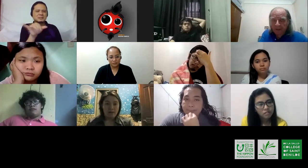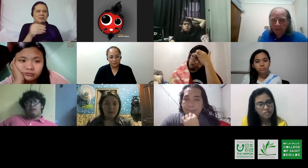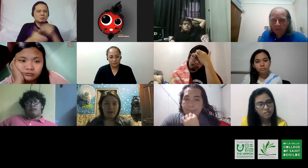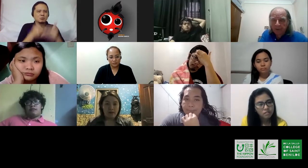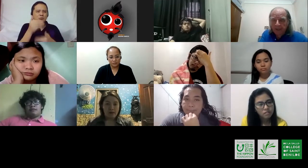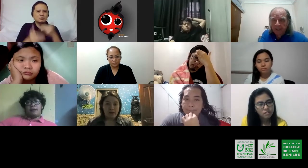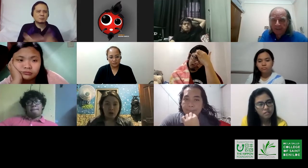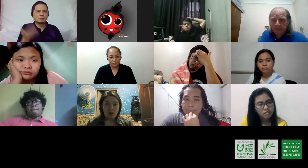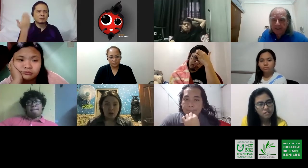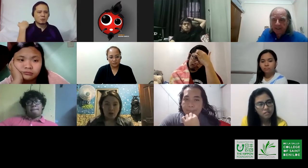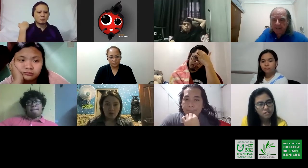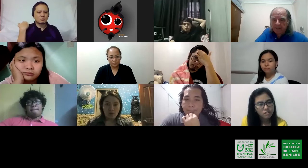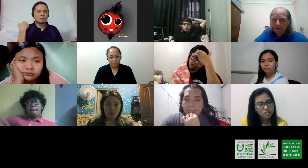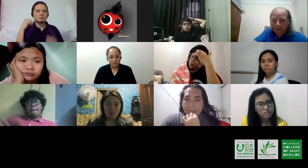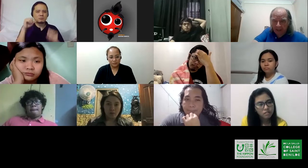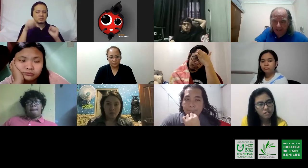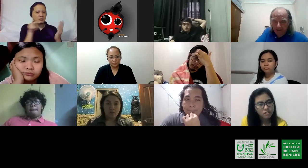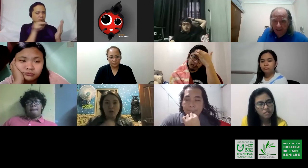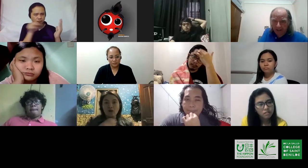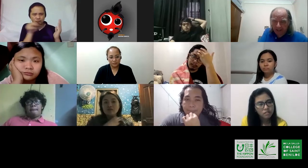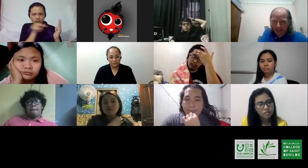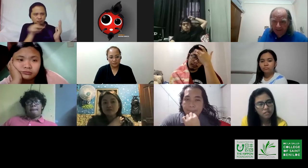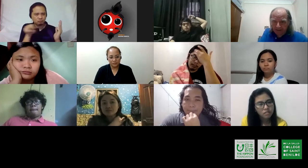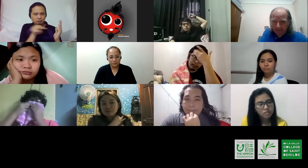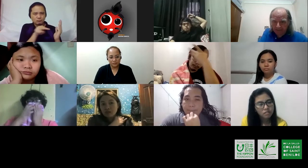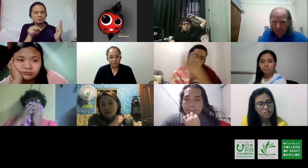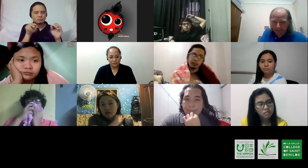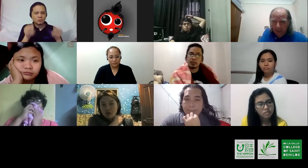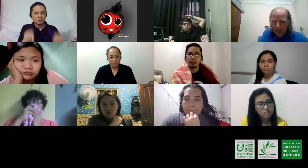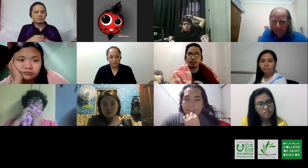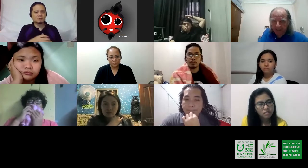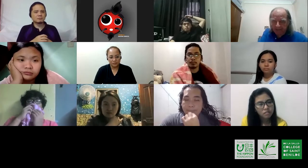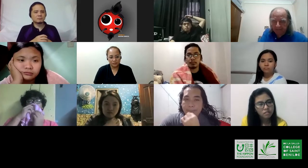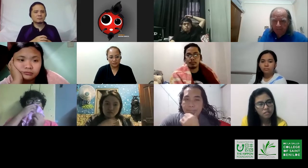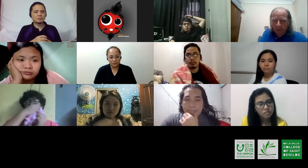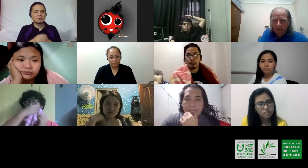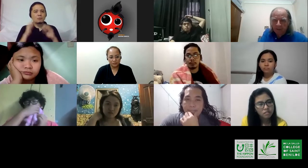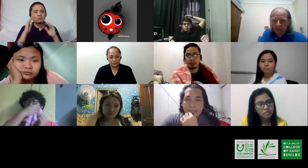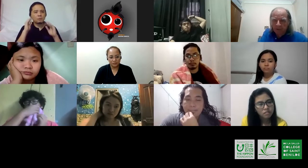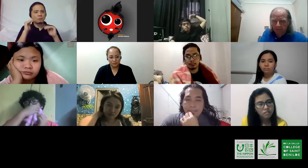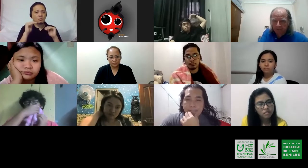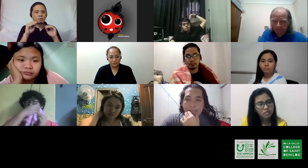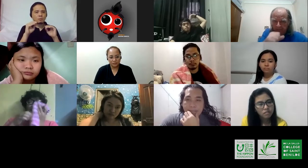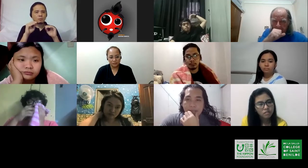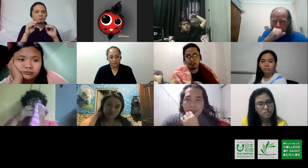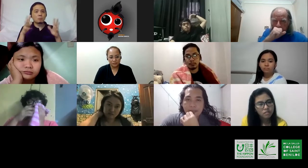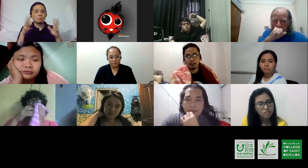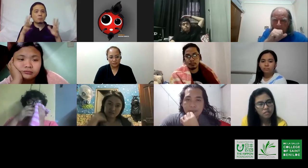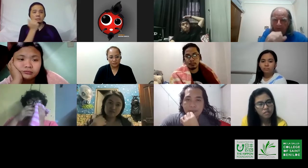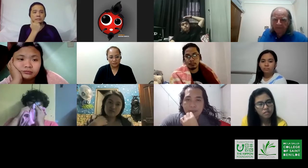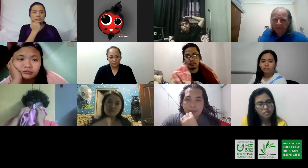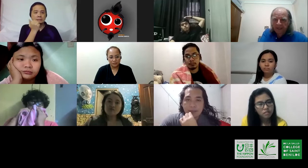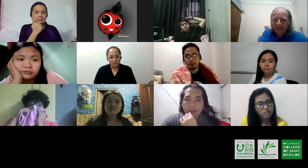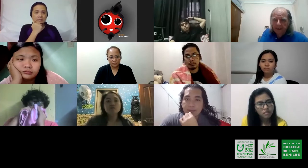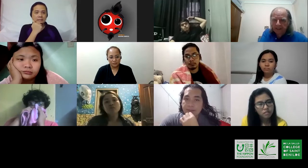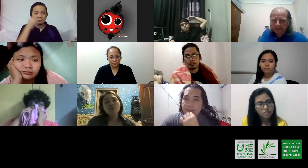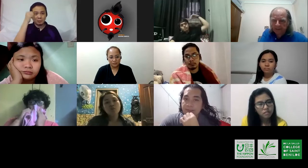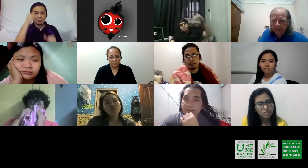won't be any mistakes so on the test that I make. So hopefully we can do